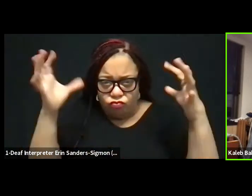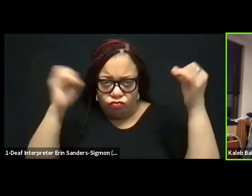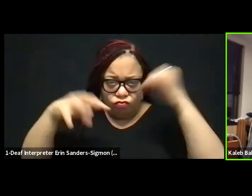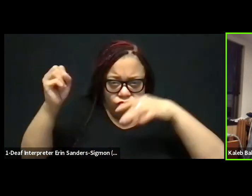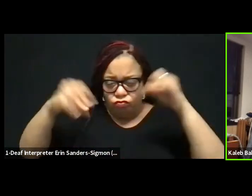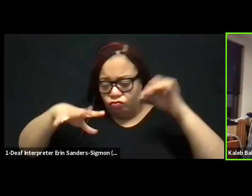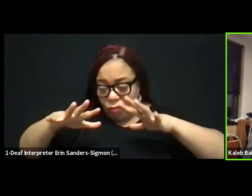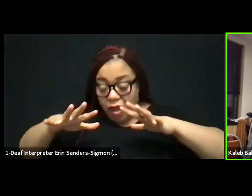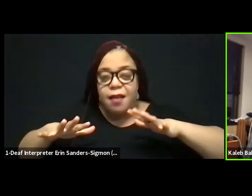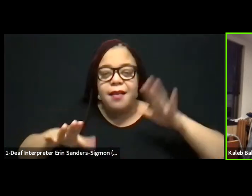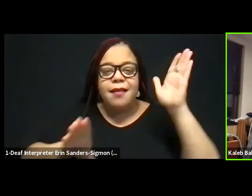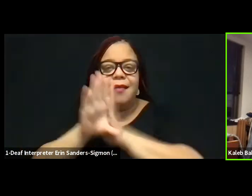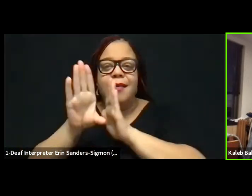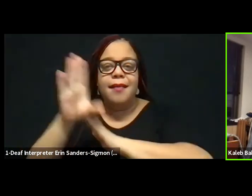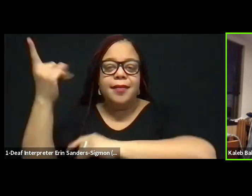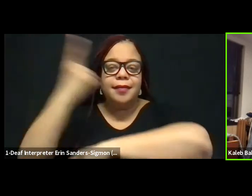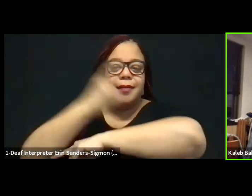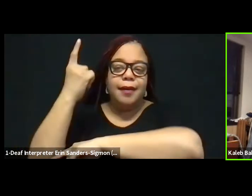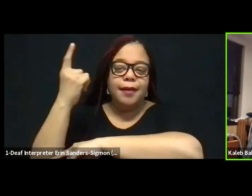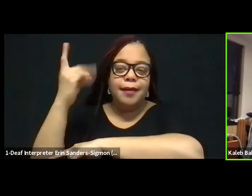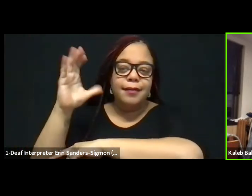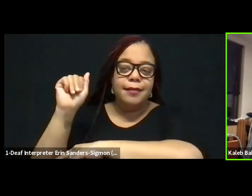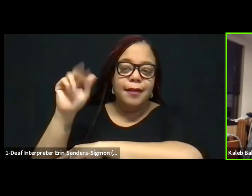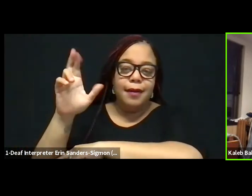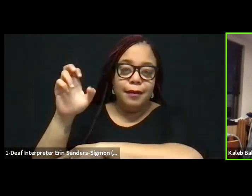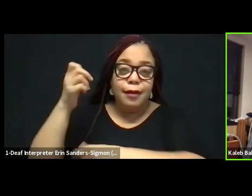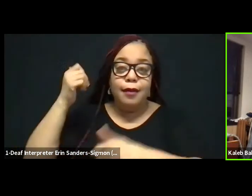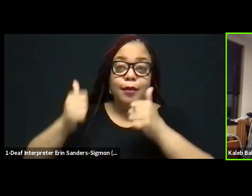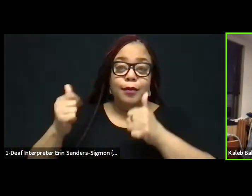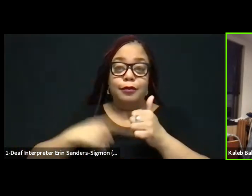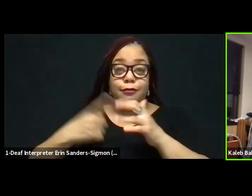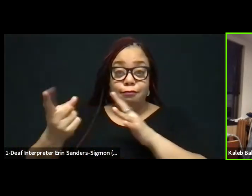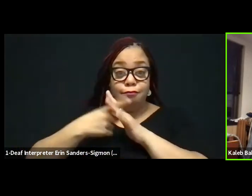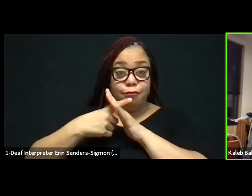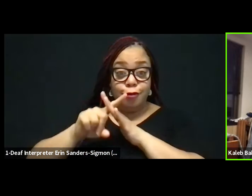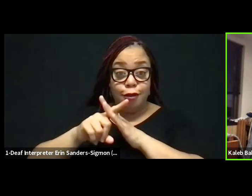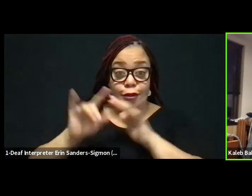And here these Black women